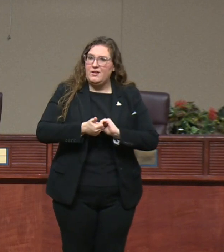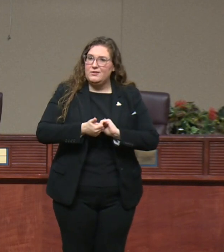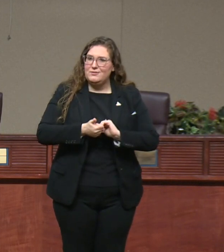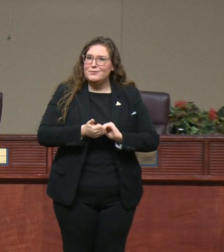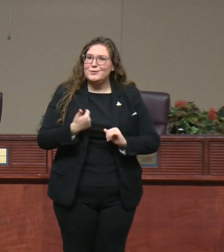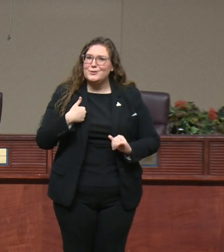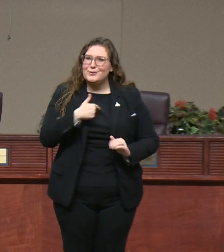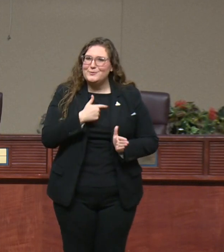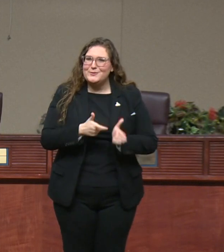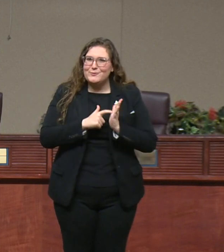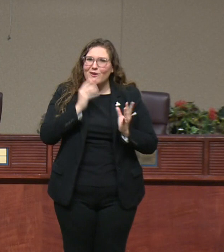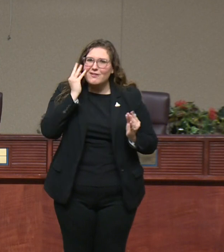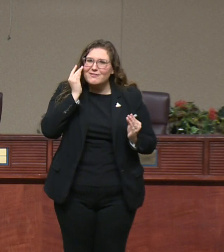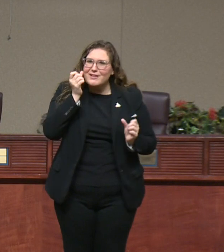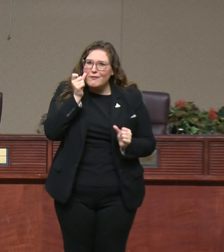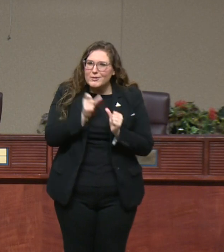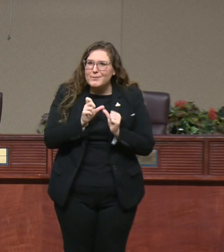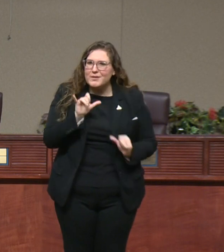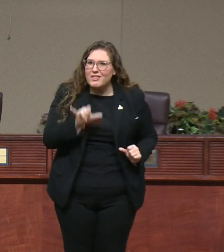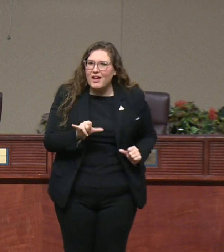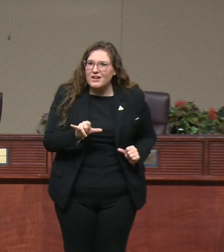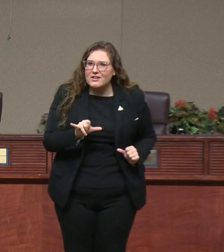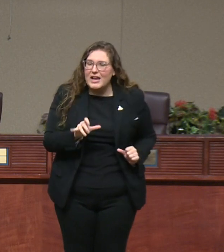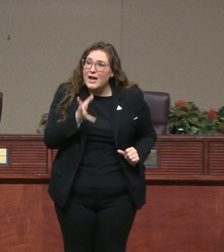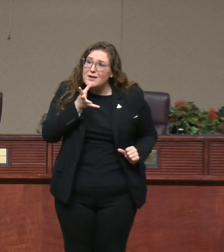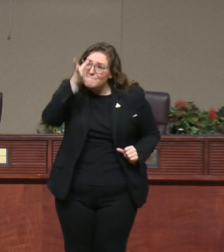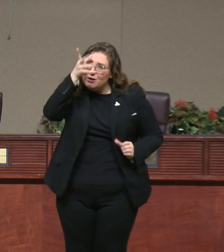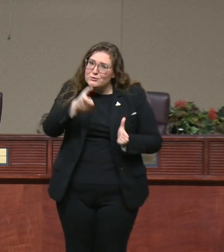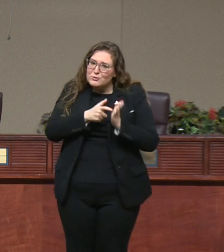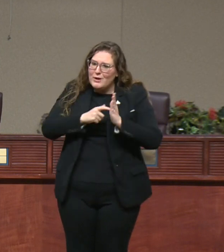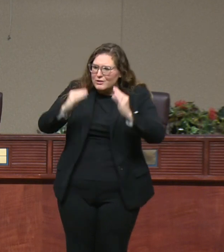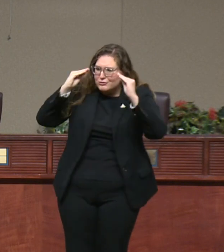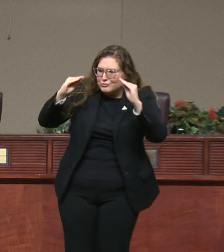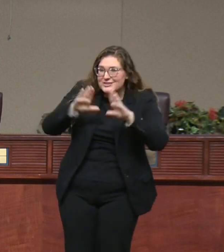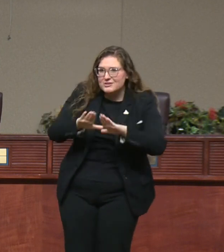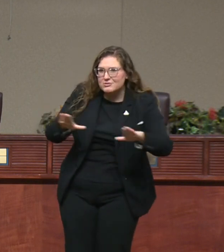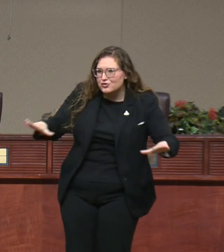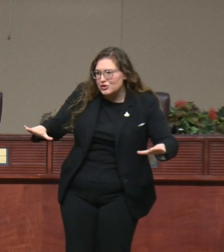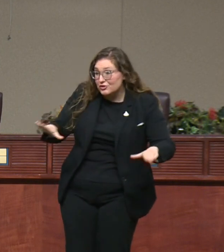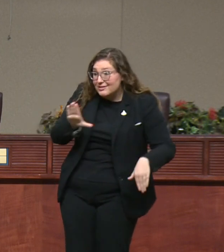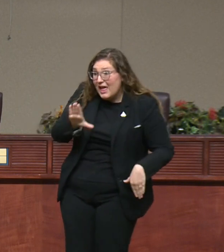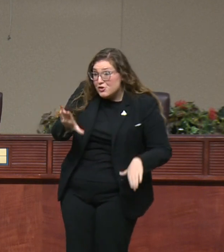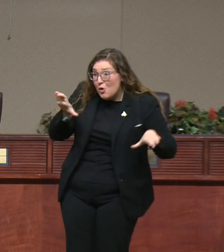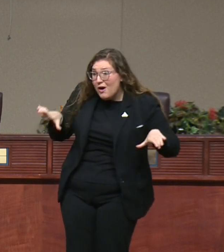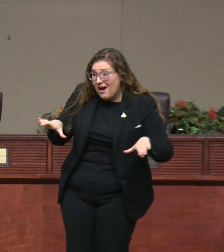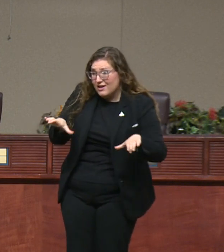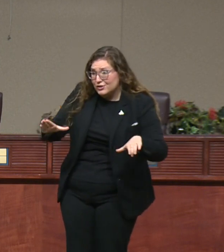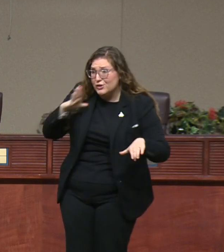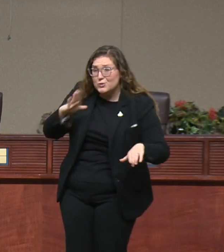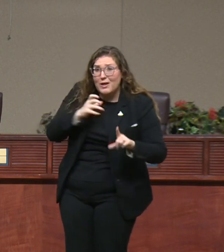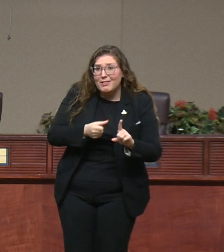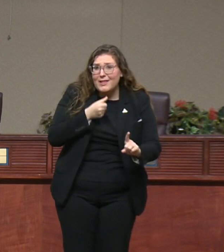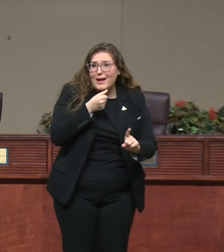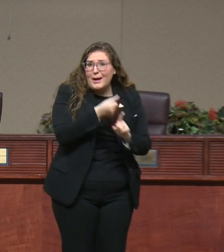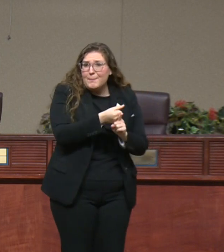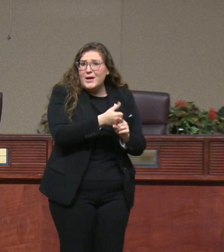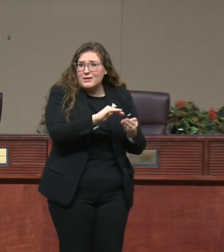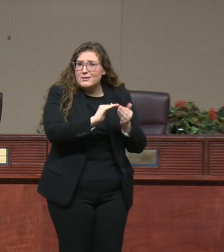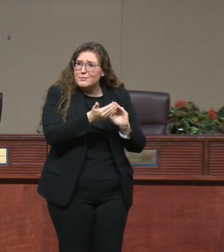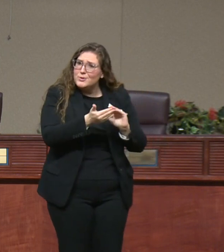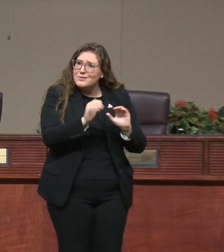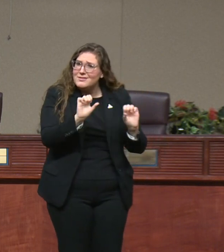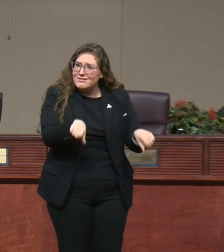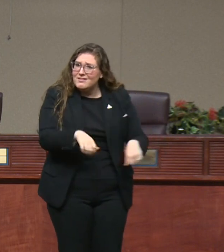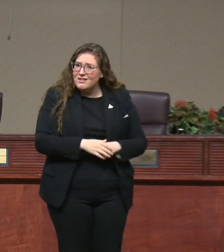things that we should keep in mind and educate our children also, that their individual actions sometimes has community